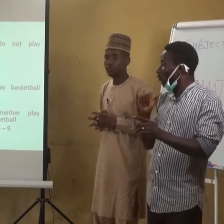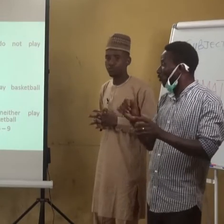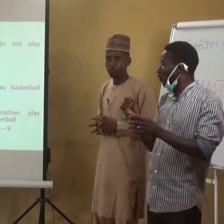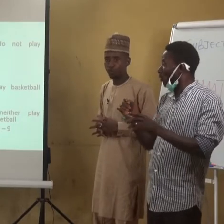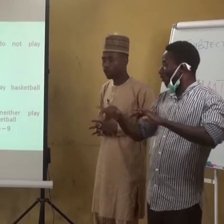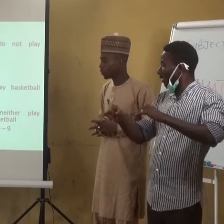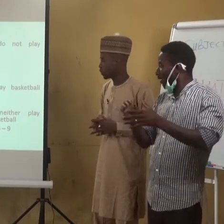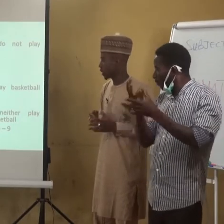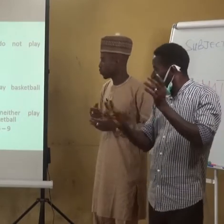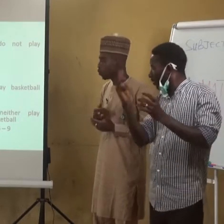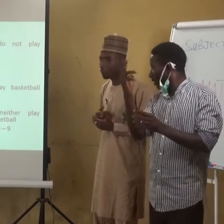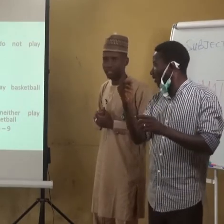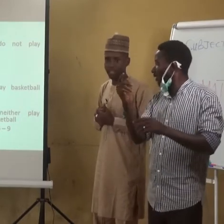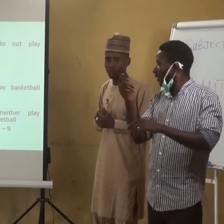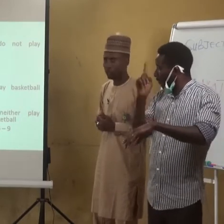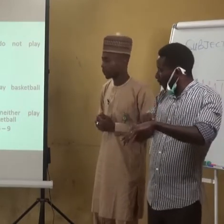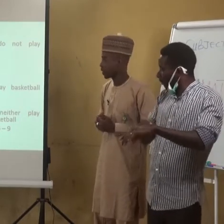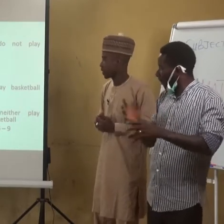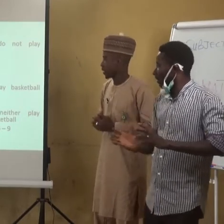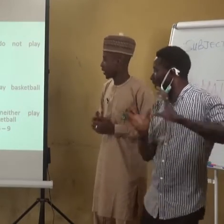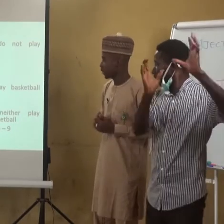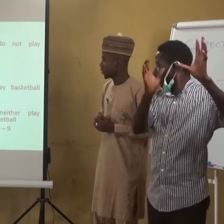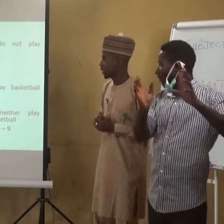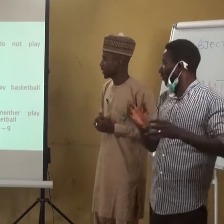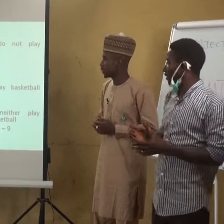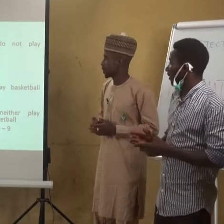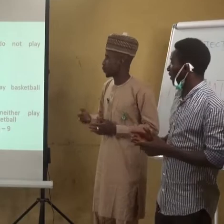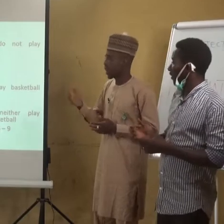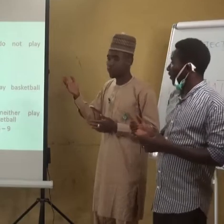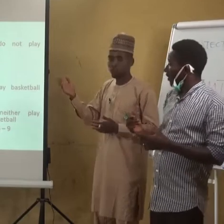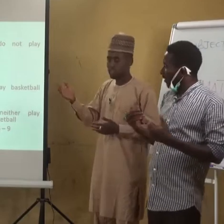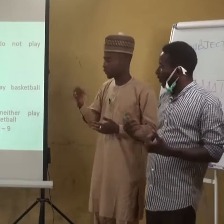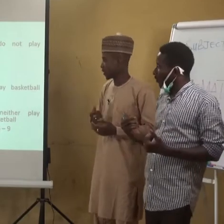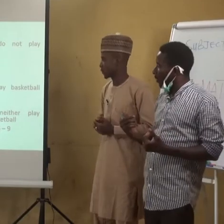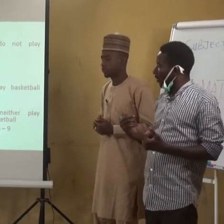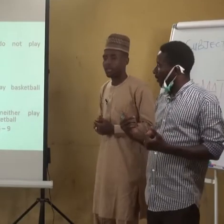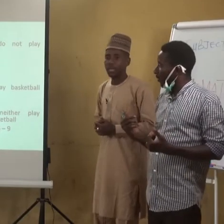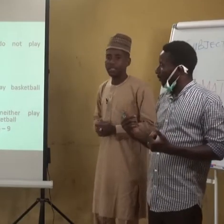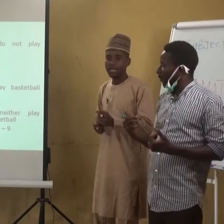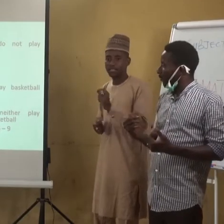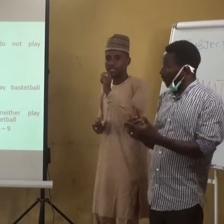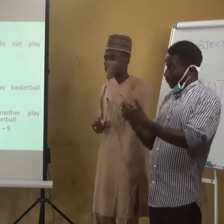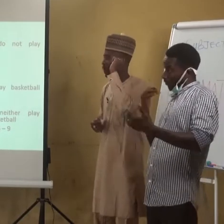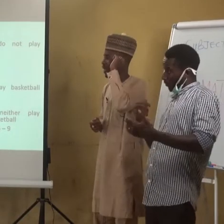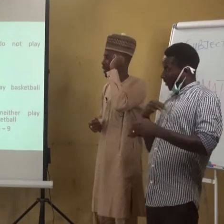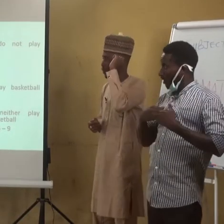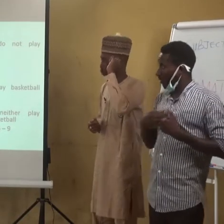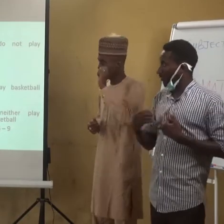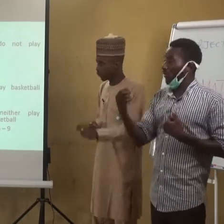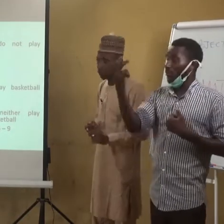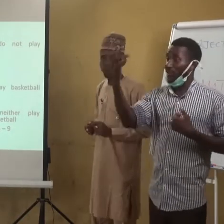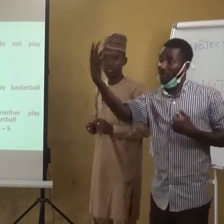neither football nor basketball. Initially, we have 25 that